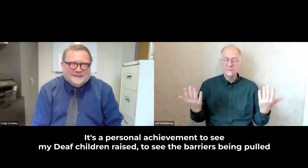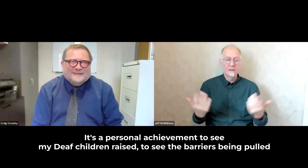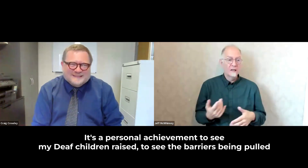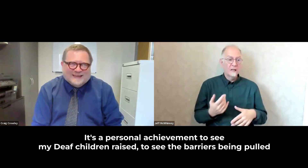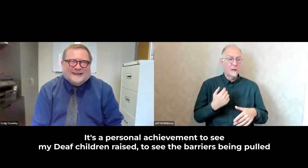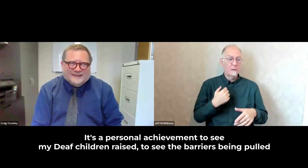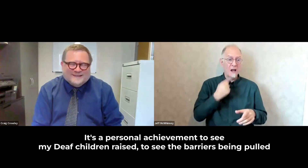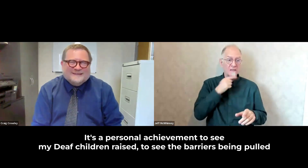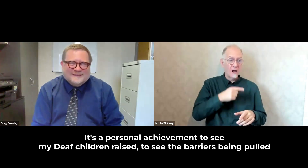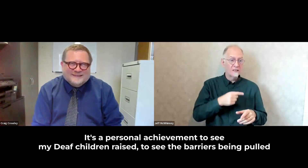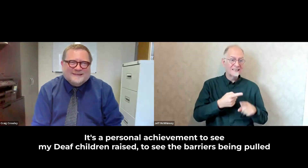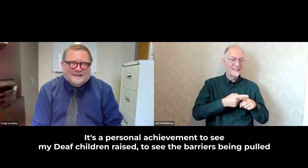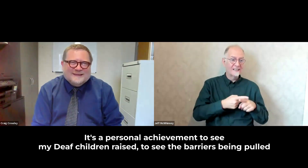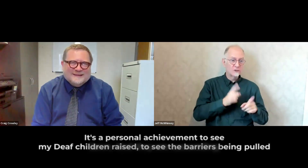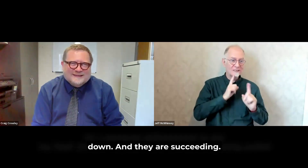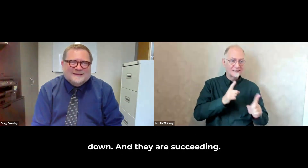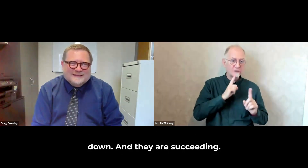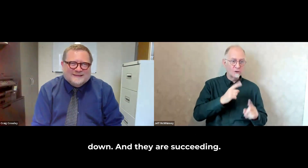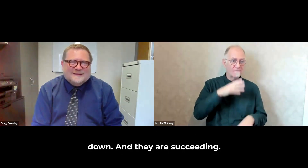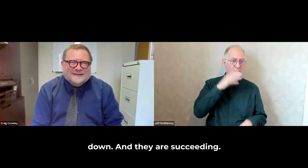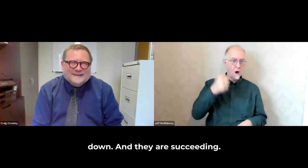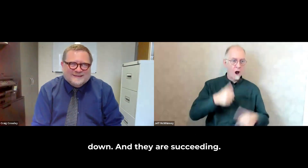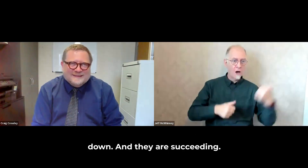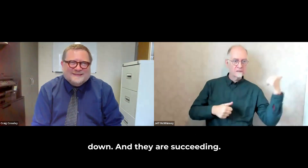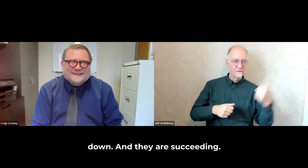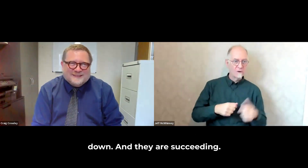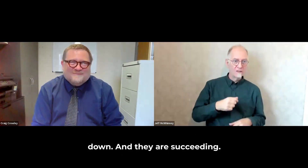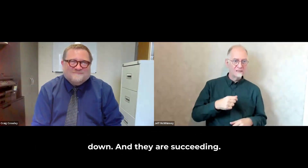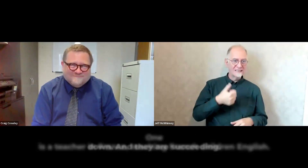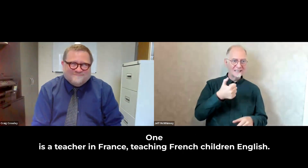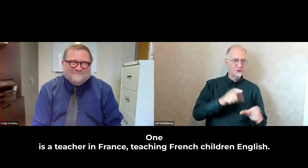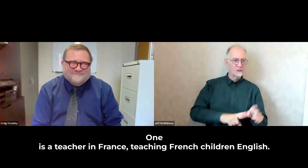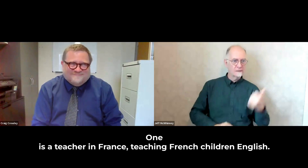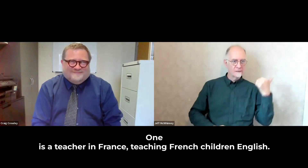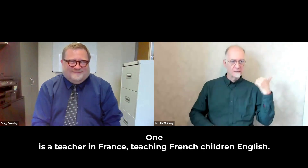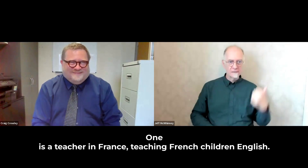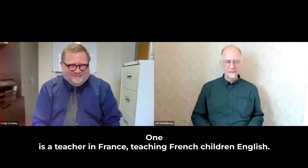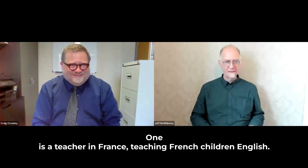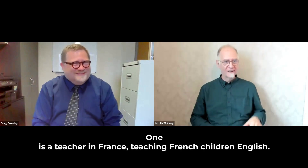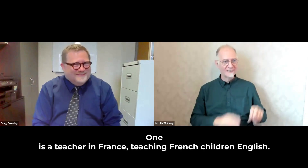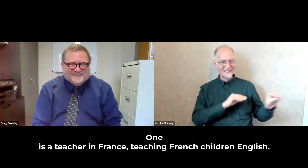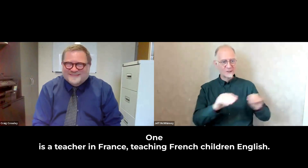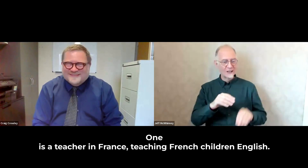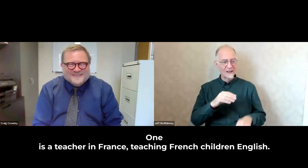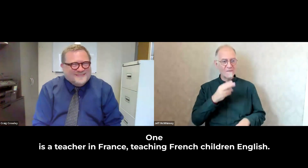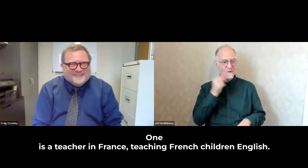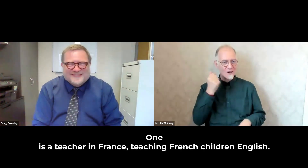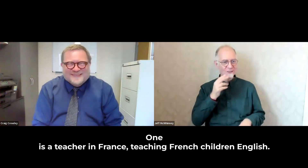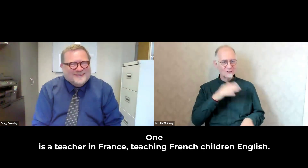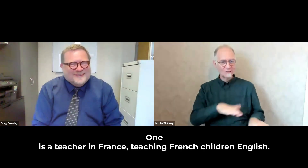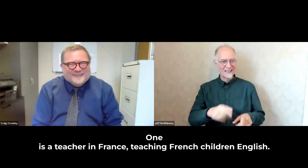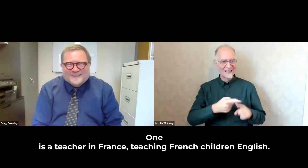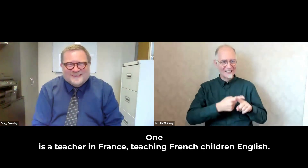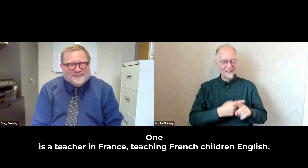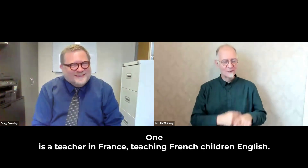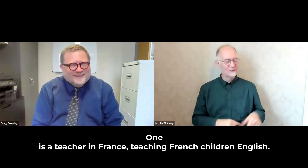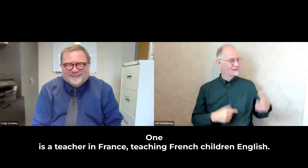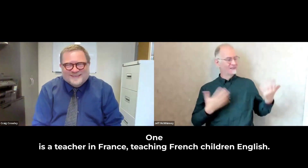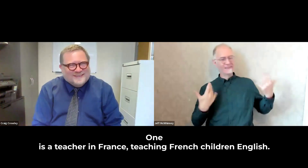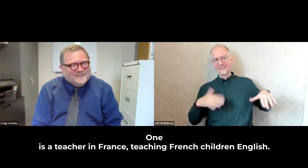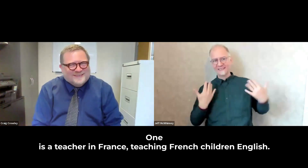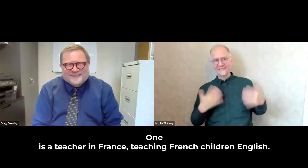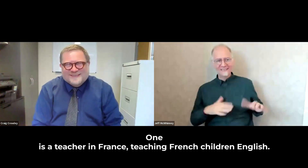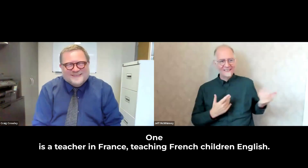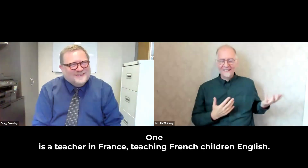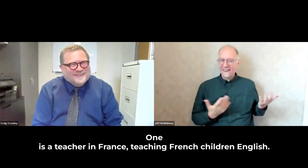the barriers being pulled down and they are succeeding. One is a teacher in France teaching